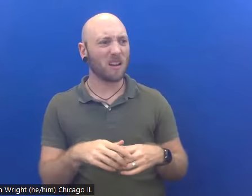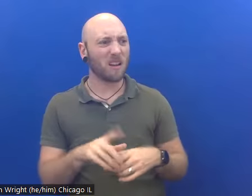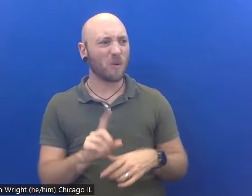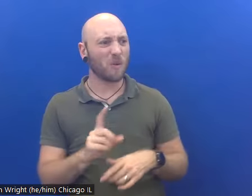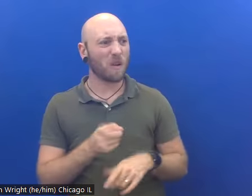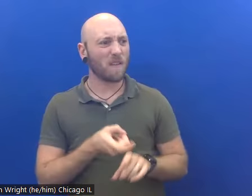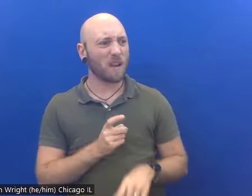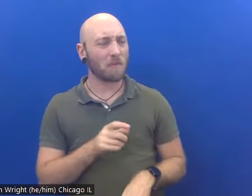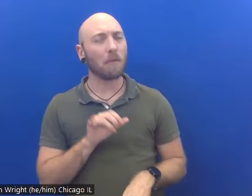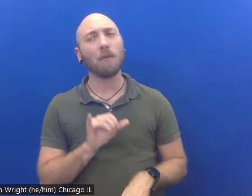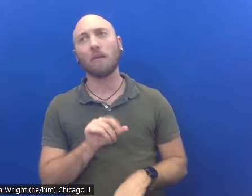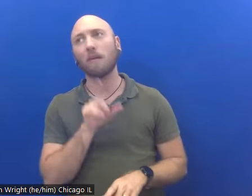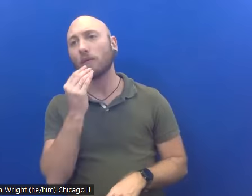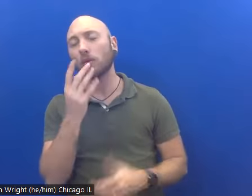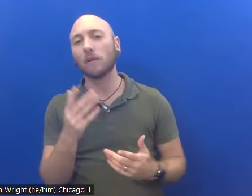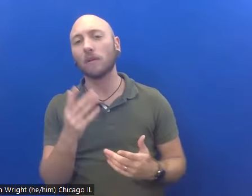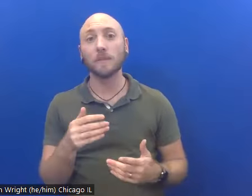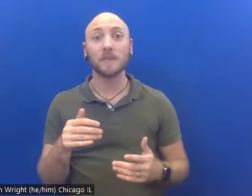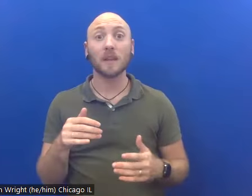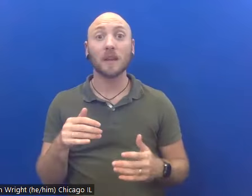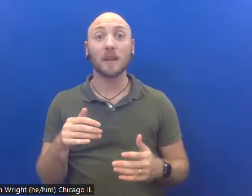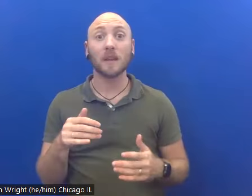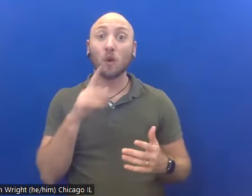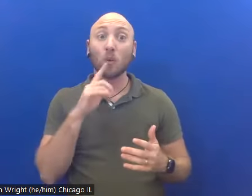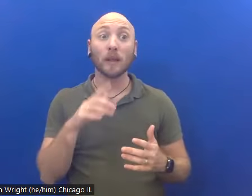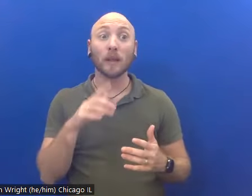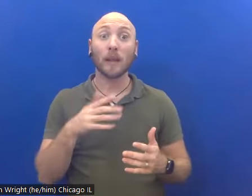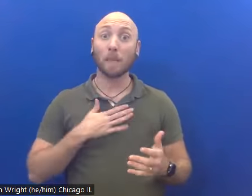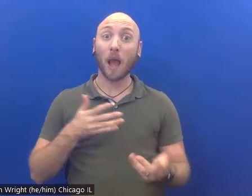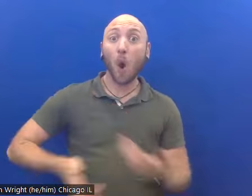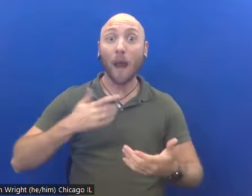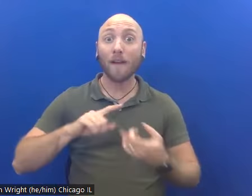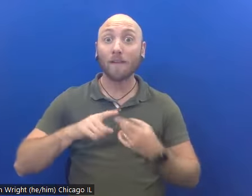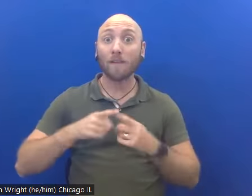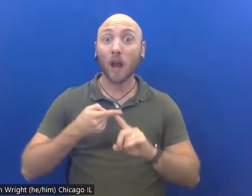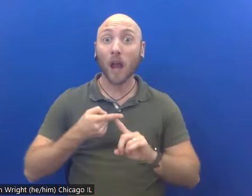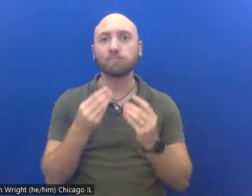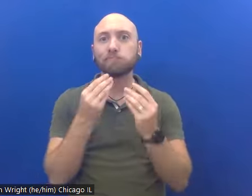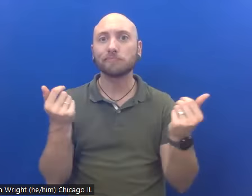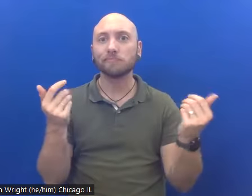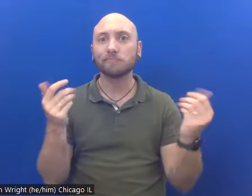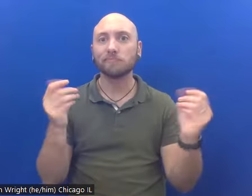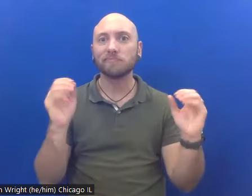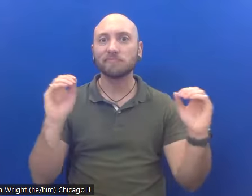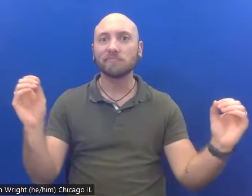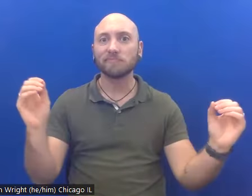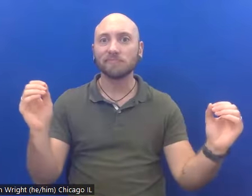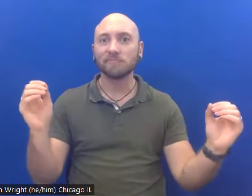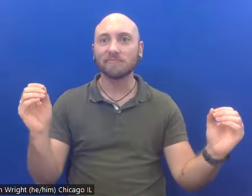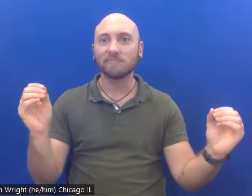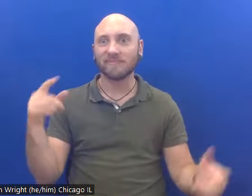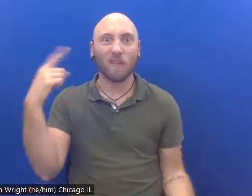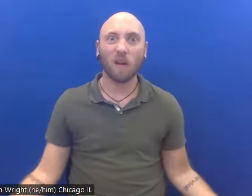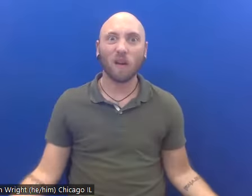30 pounds. I didn't have a social life anymore in the end, because why would I? I didn't like